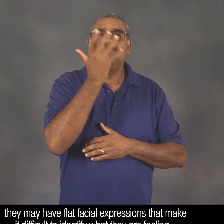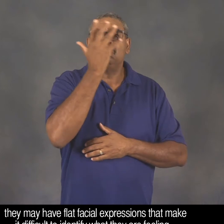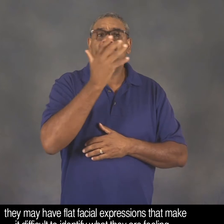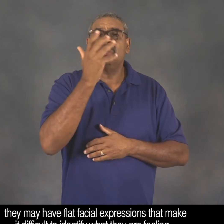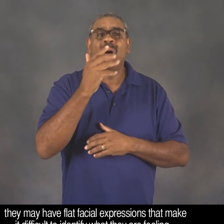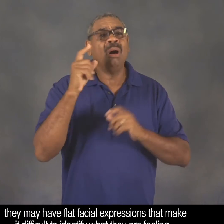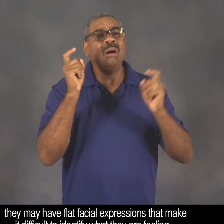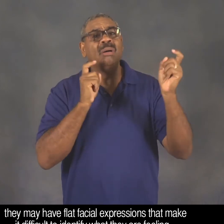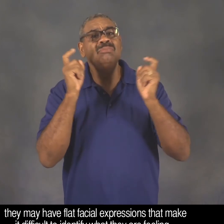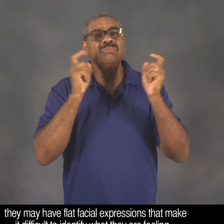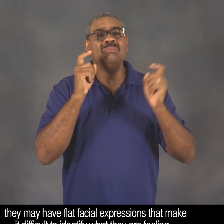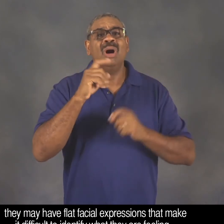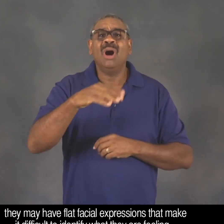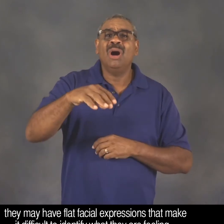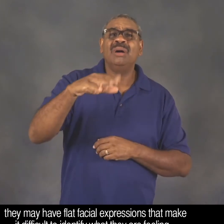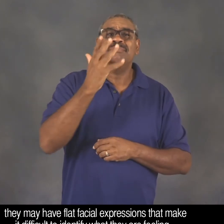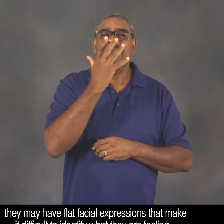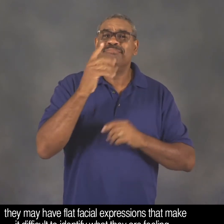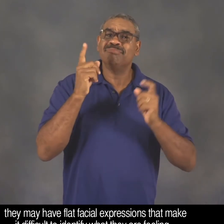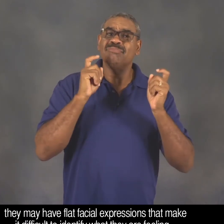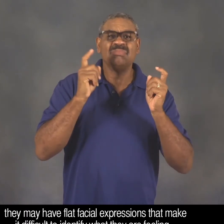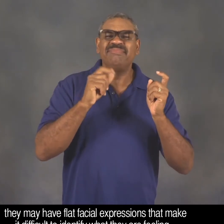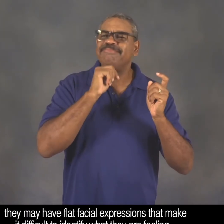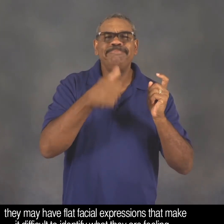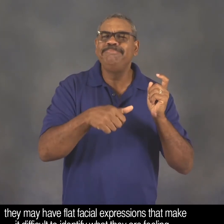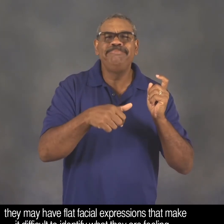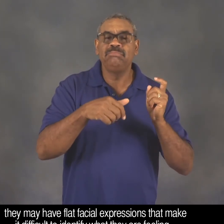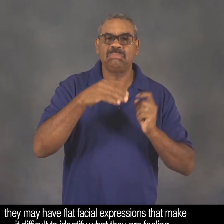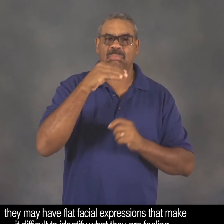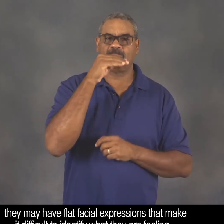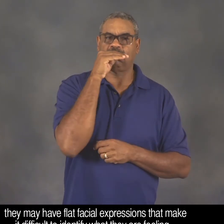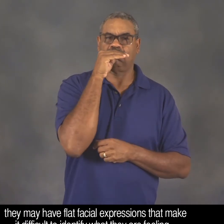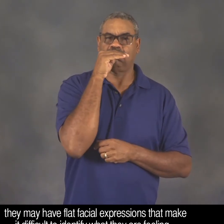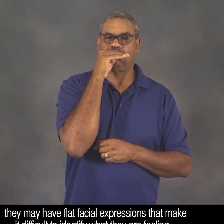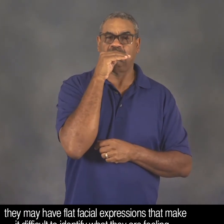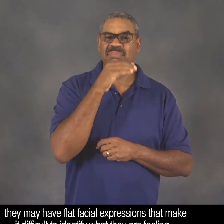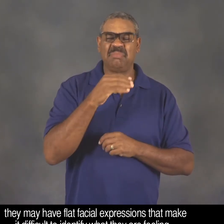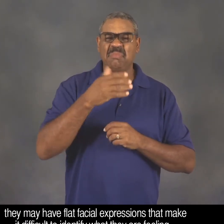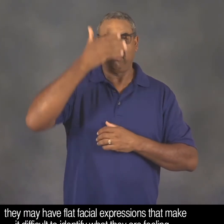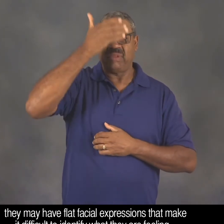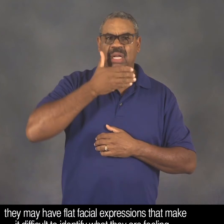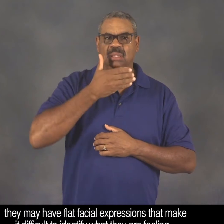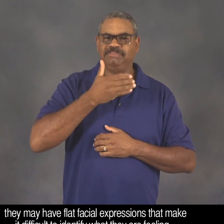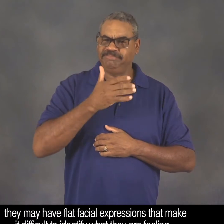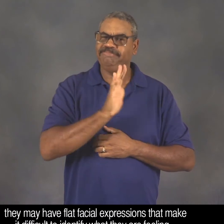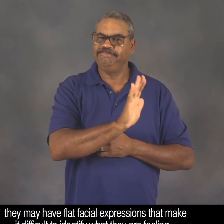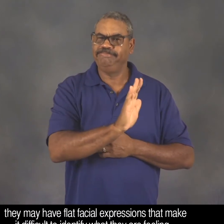They may have flat facial expressions that make it difficult to identify what they are feeling.